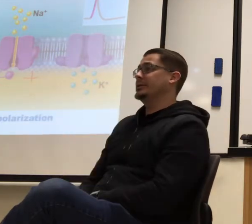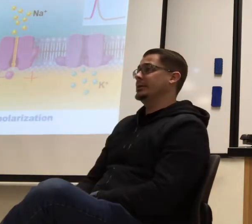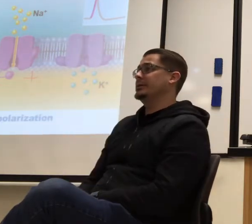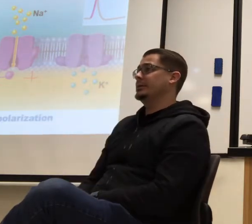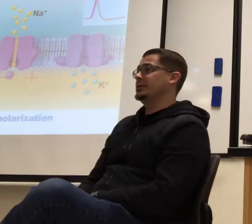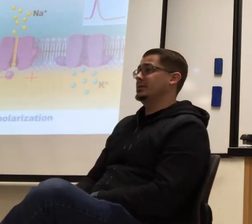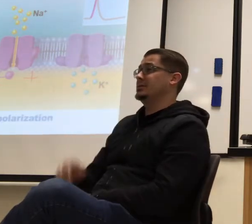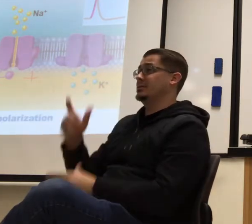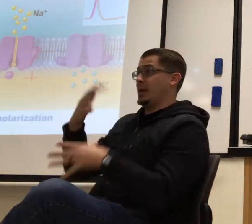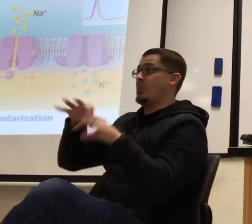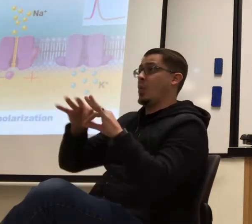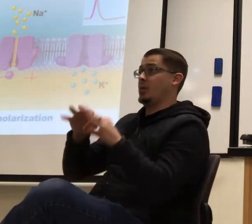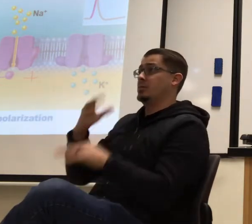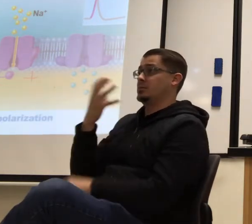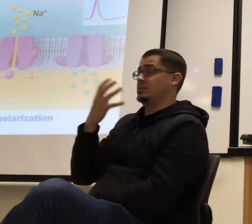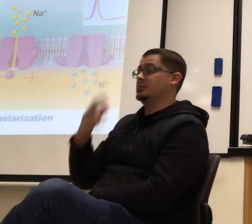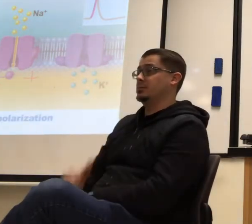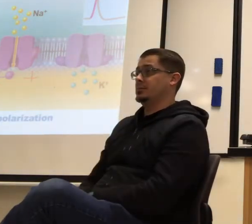Okay, it's a big one.